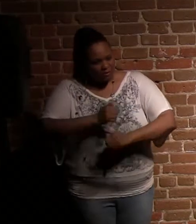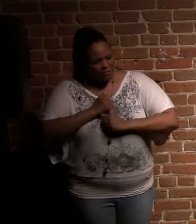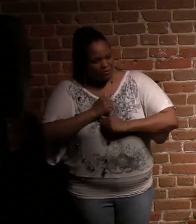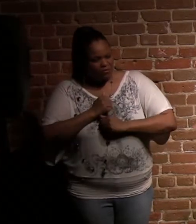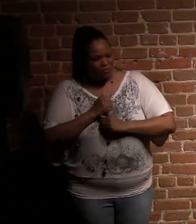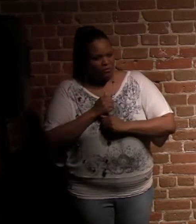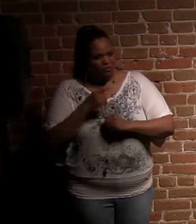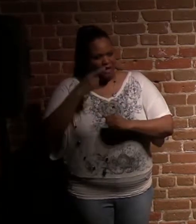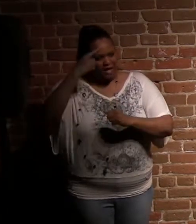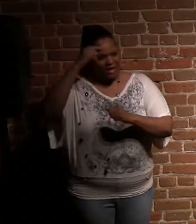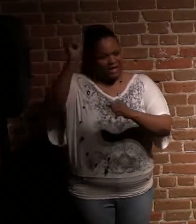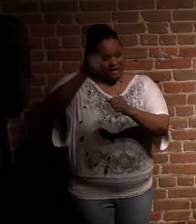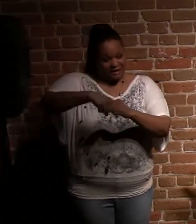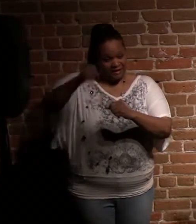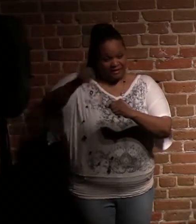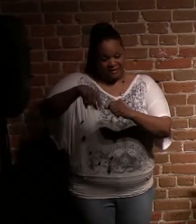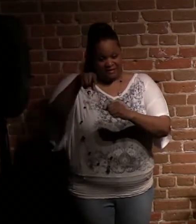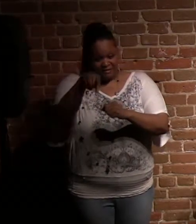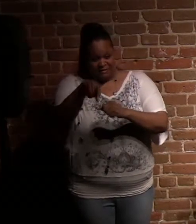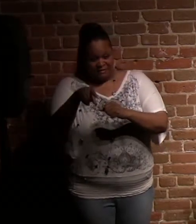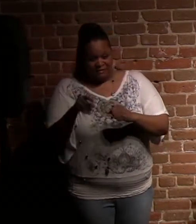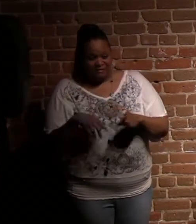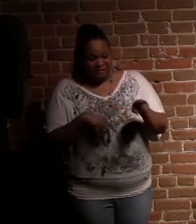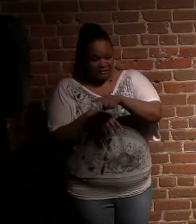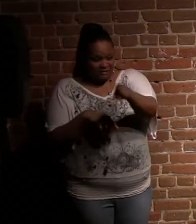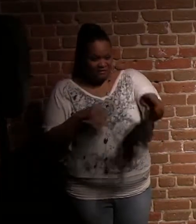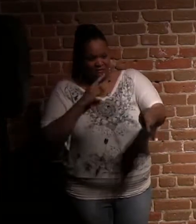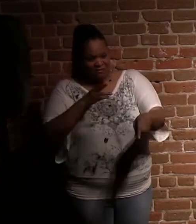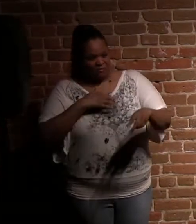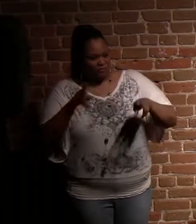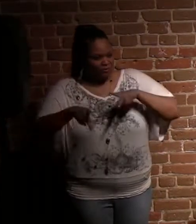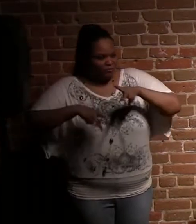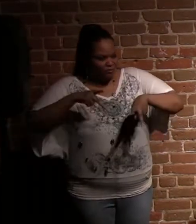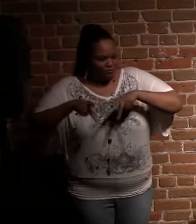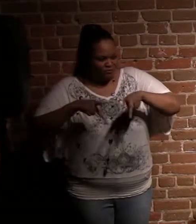Yes, these are my people.